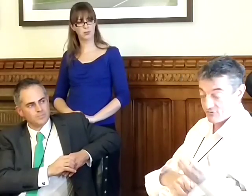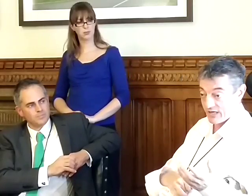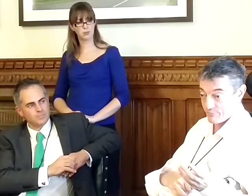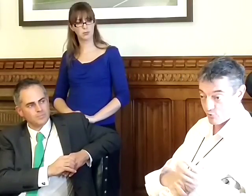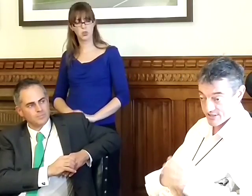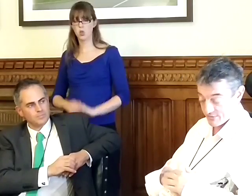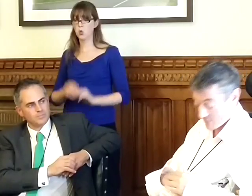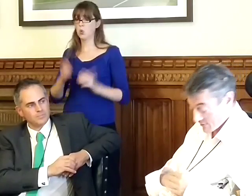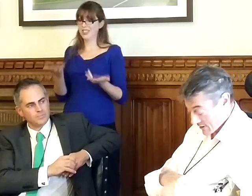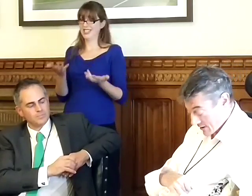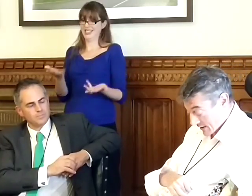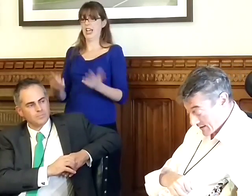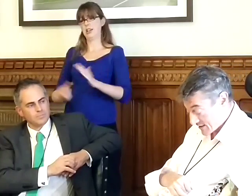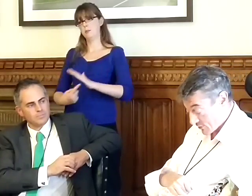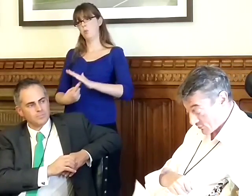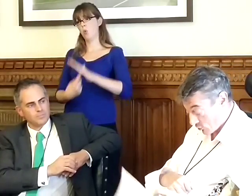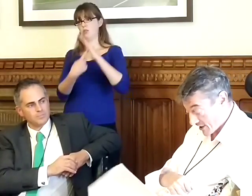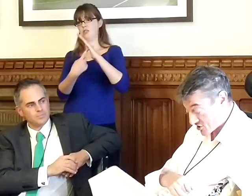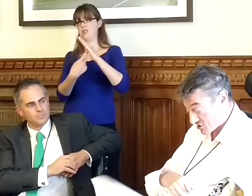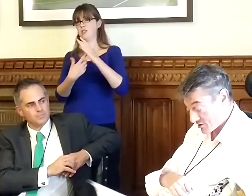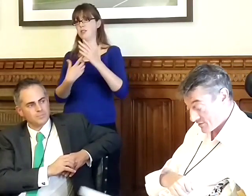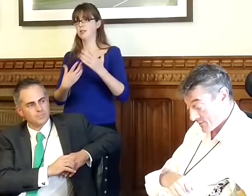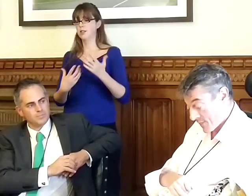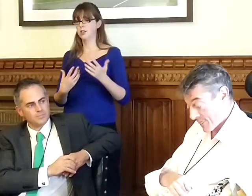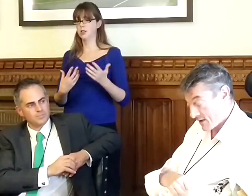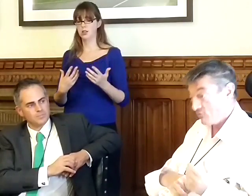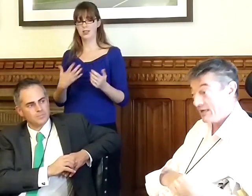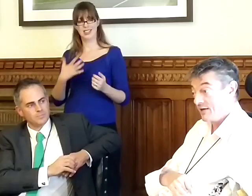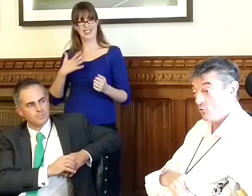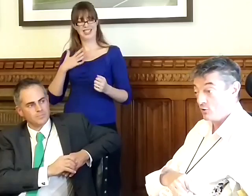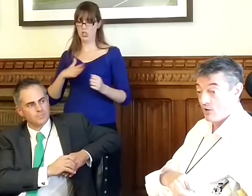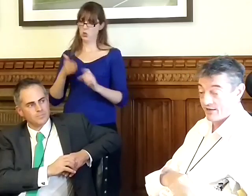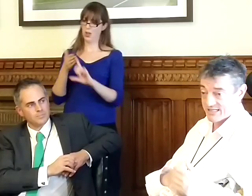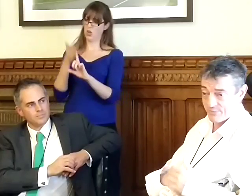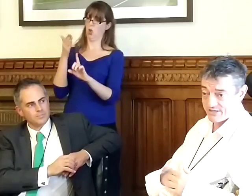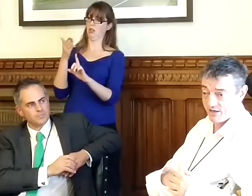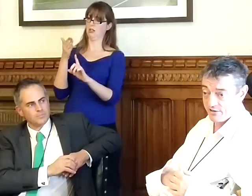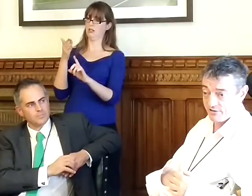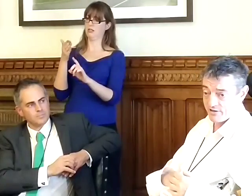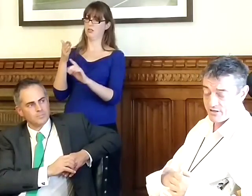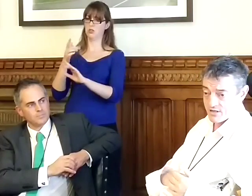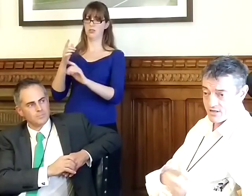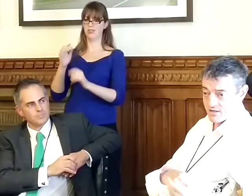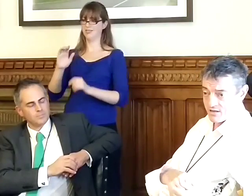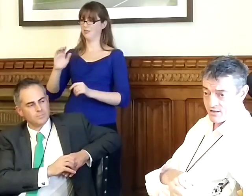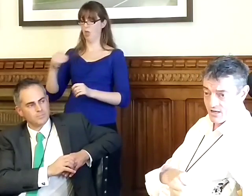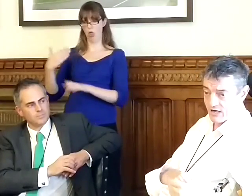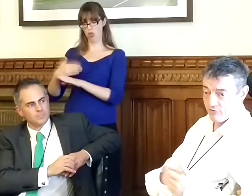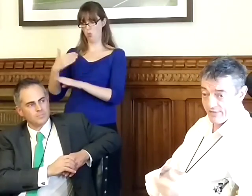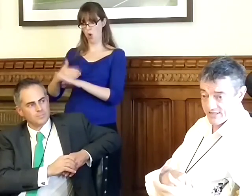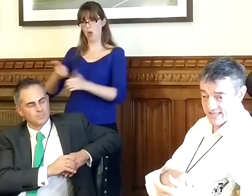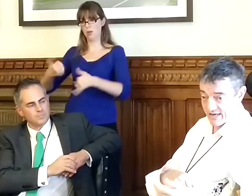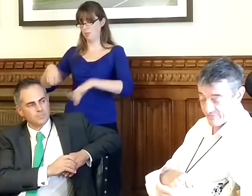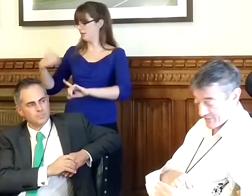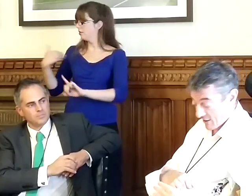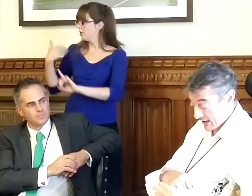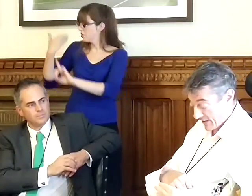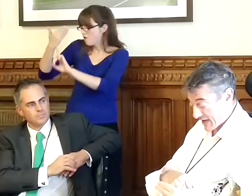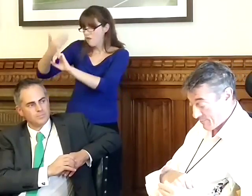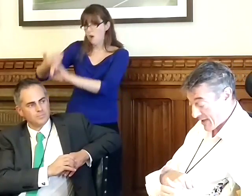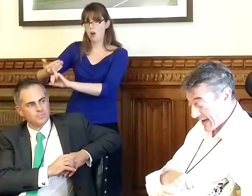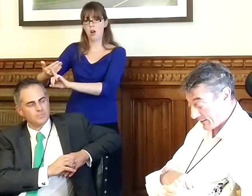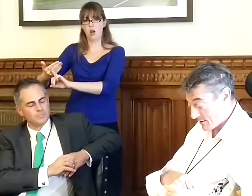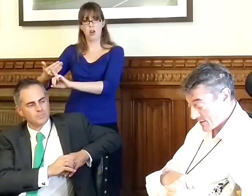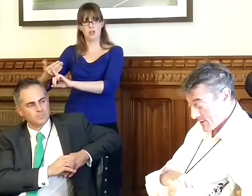I today's really important, and to acknowledge really all the work that's been done around the Save